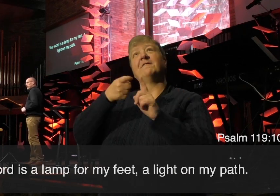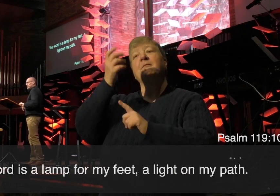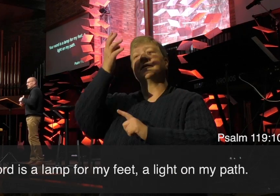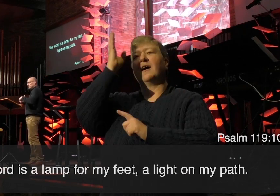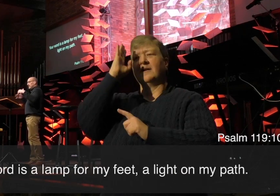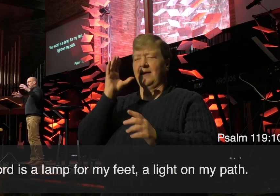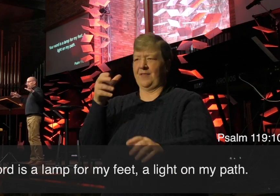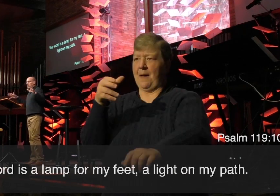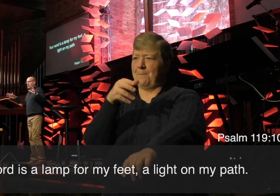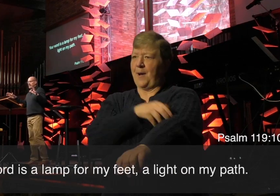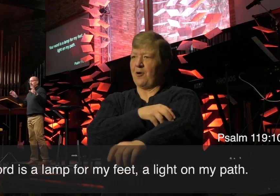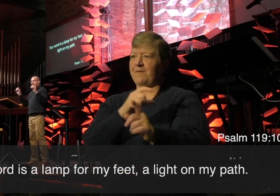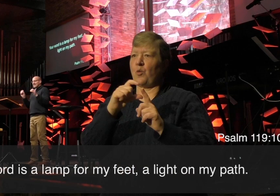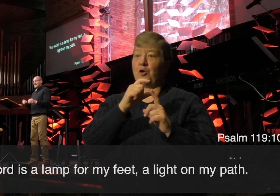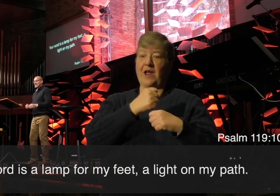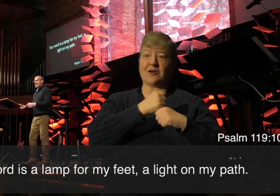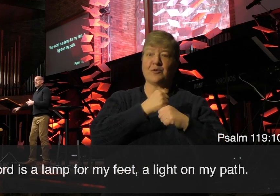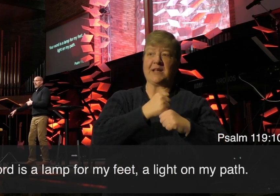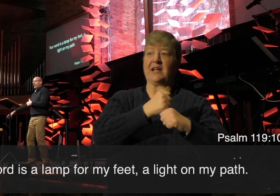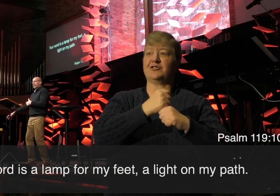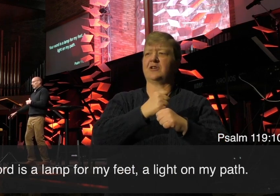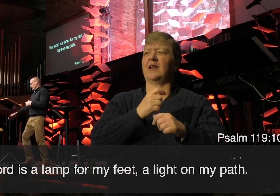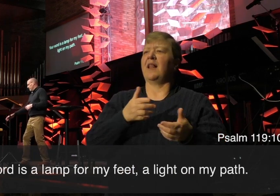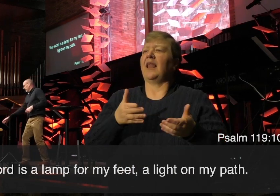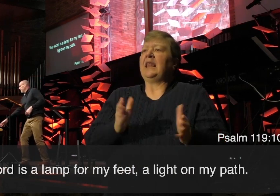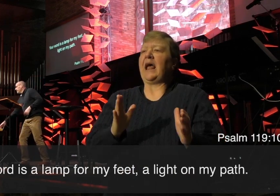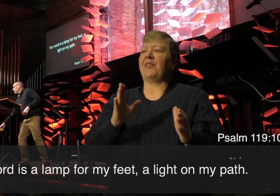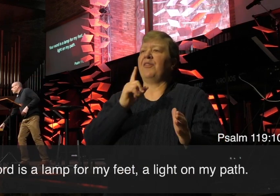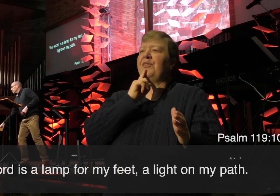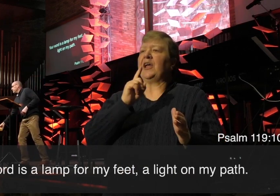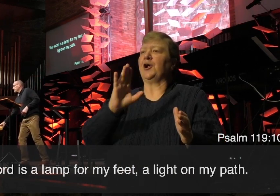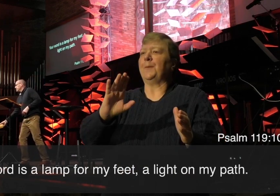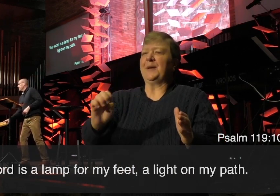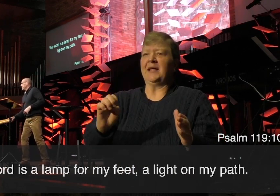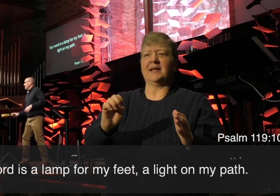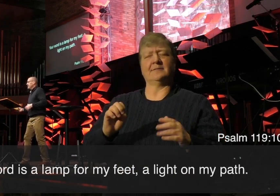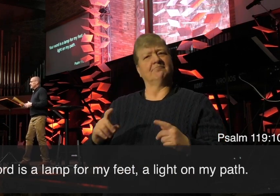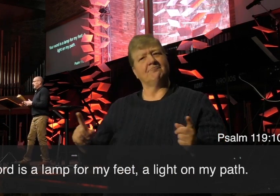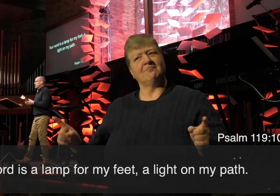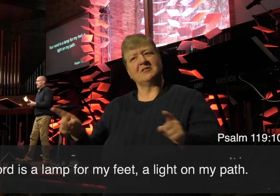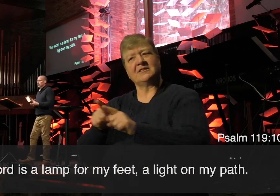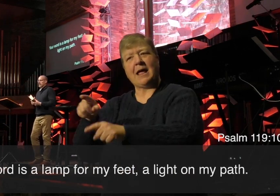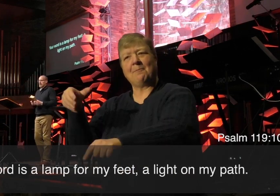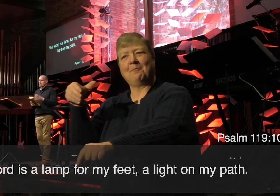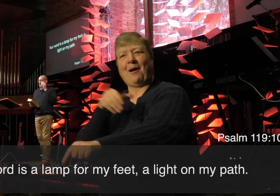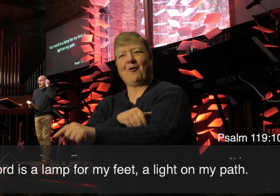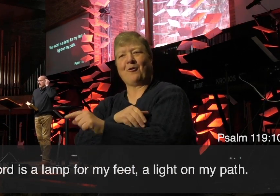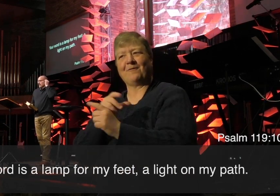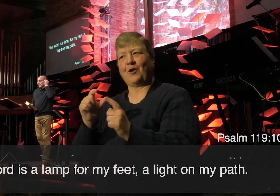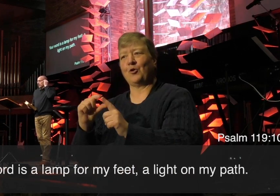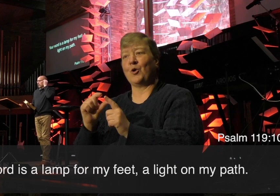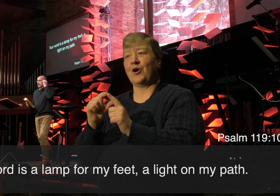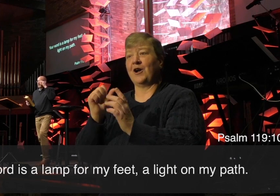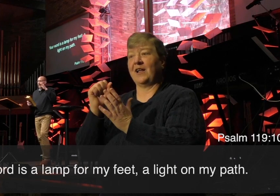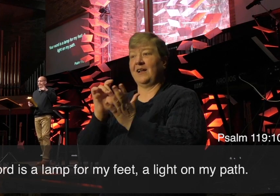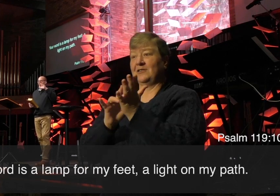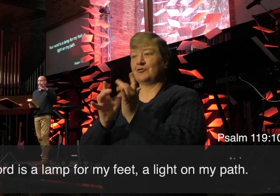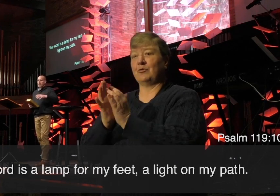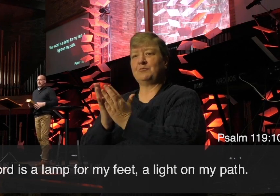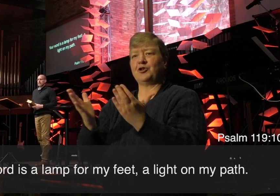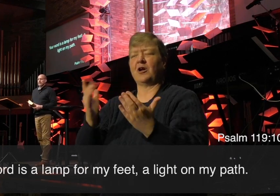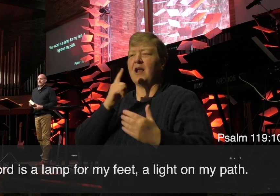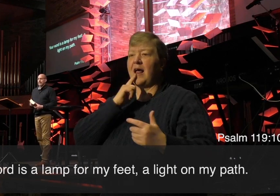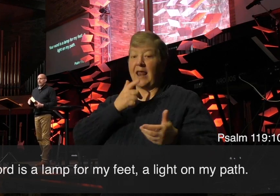at creation that said, "Let there be," is the same powerful word in the scriptures. The exact same. When God said, "Let there be"